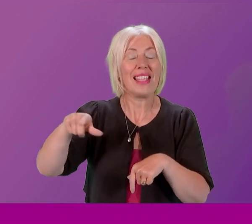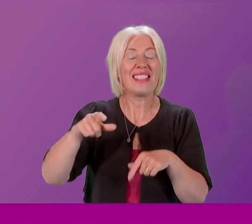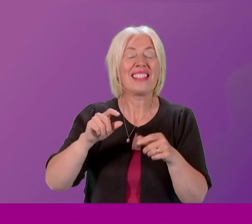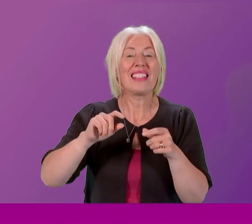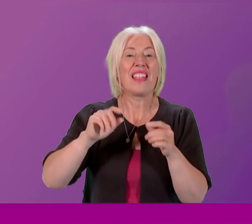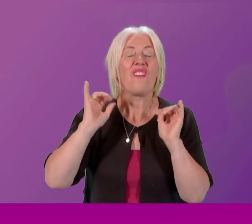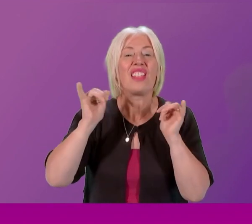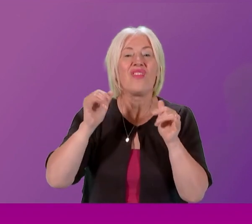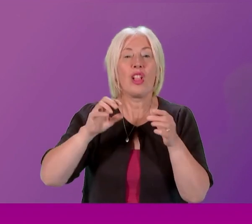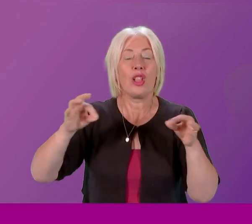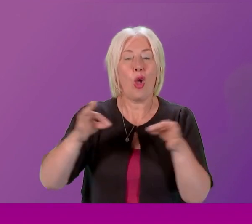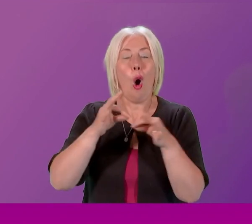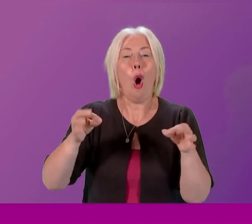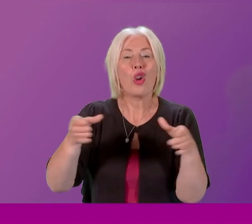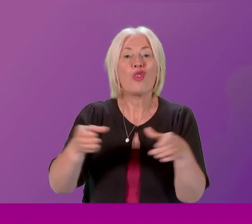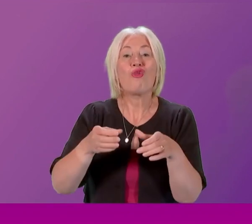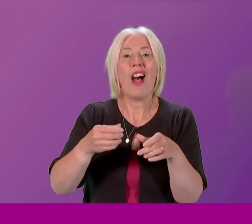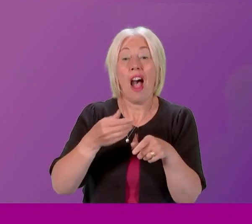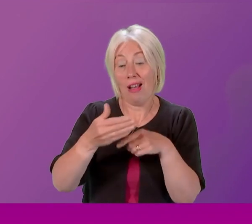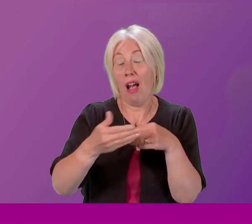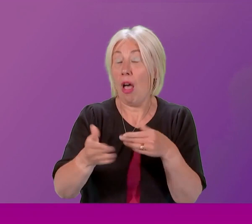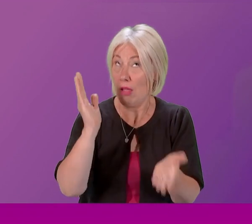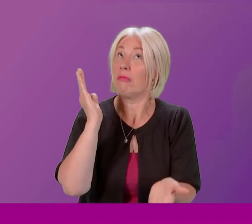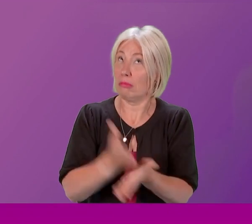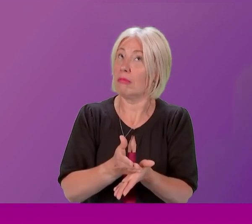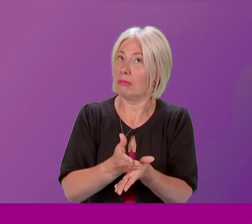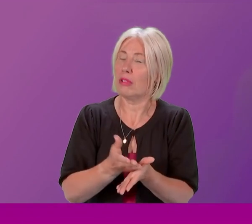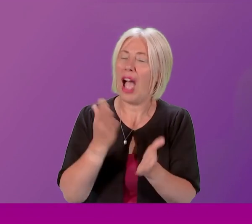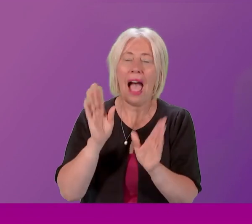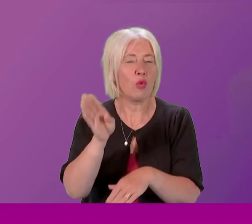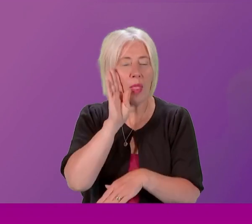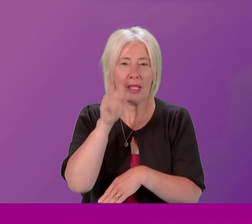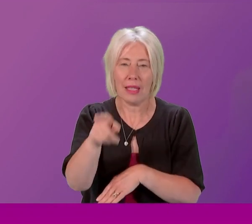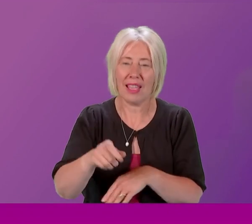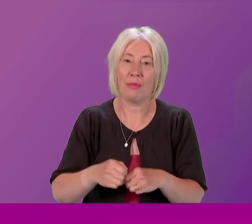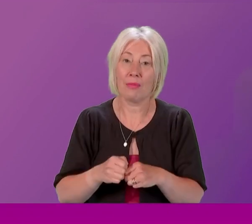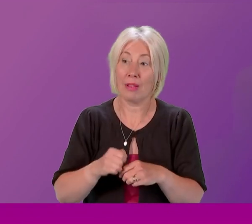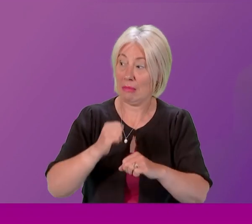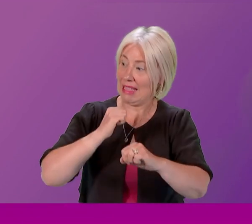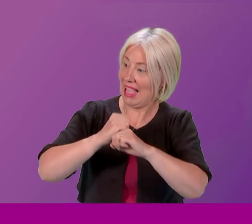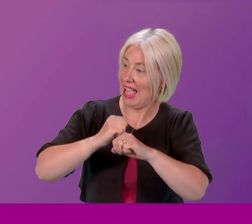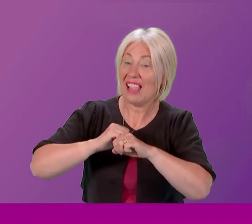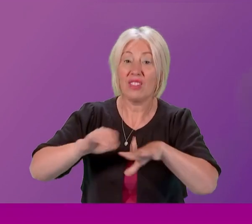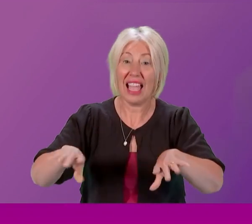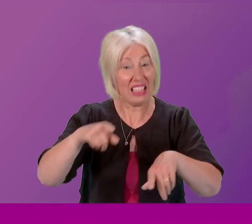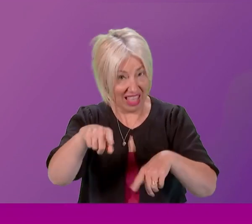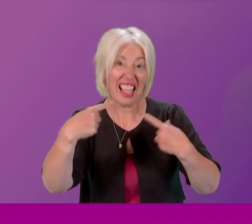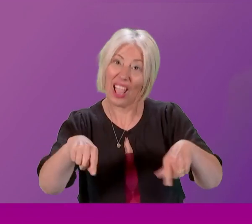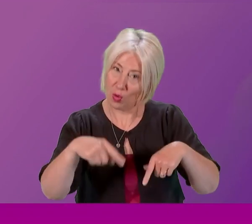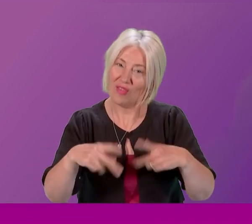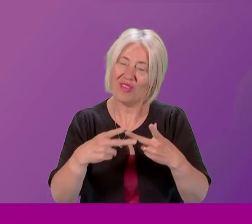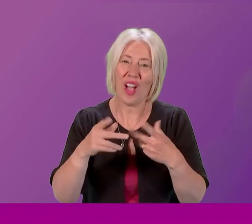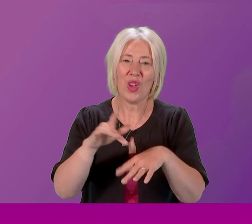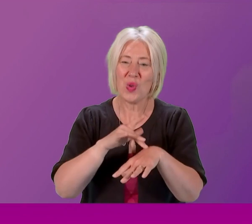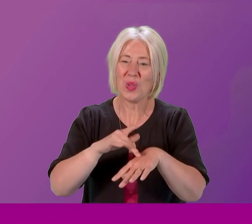one, because you need to hear them. Thank you. Excellent. Thank you very much indeed. Plugs are also permissible. Is